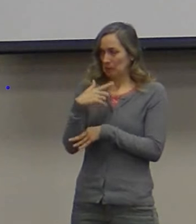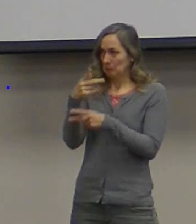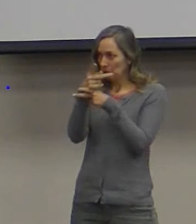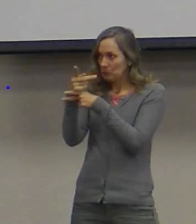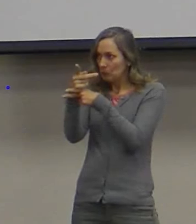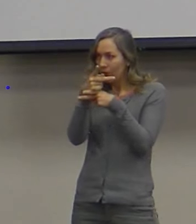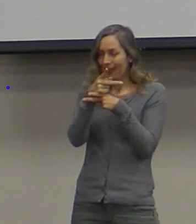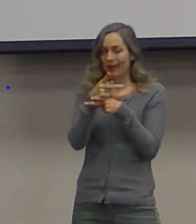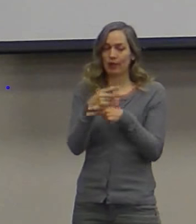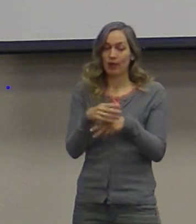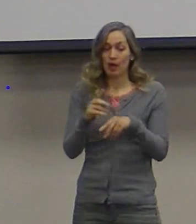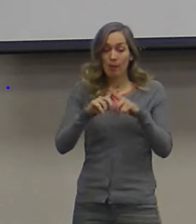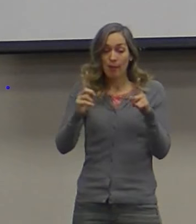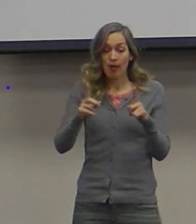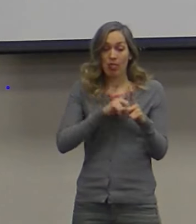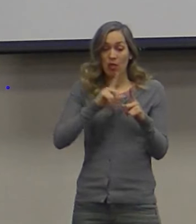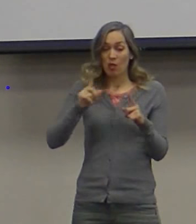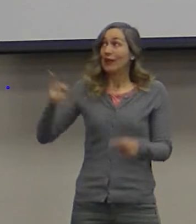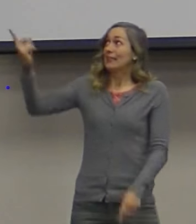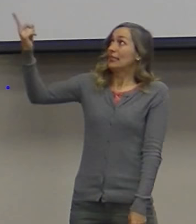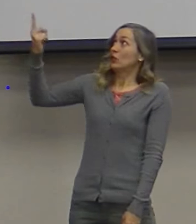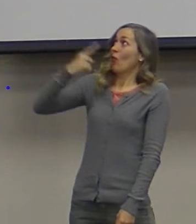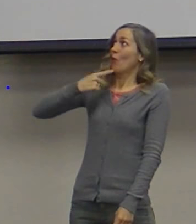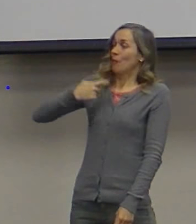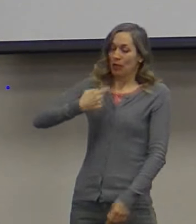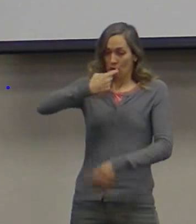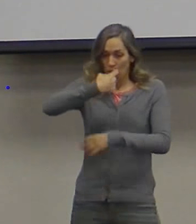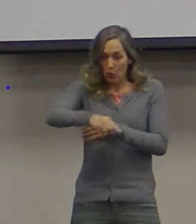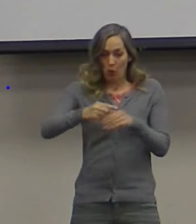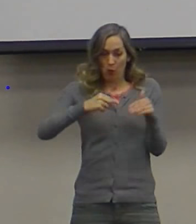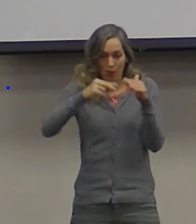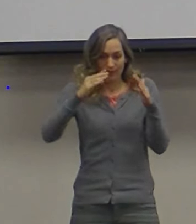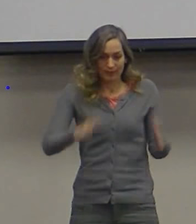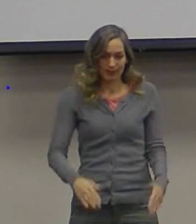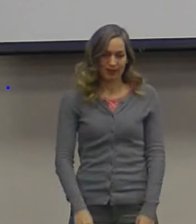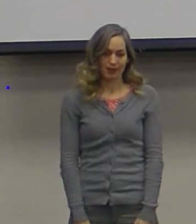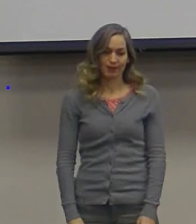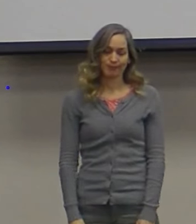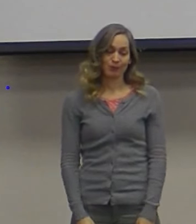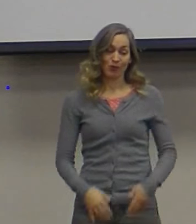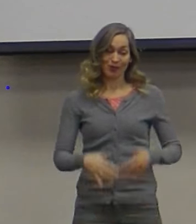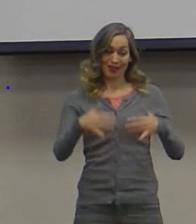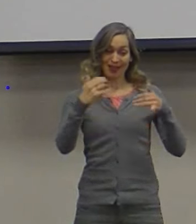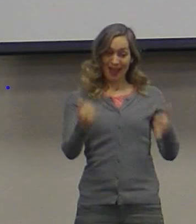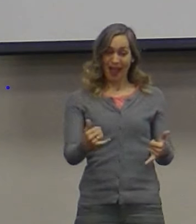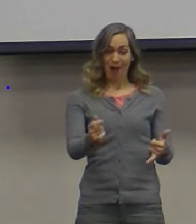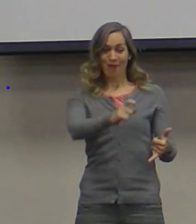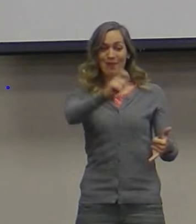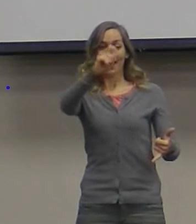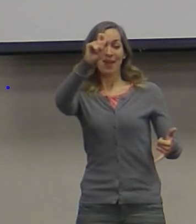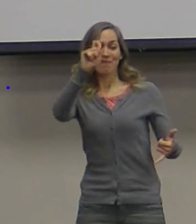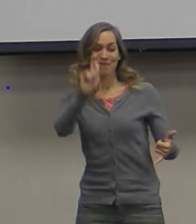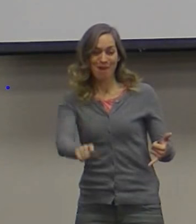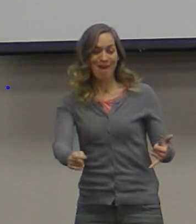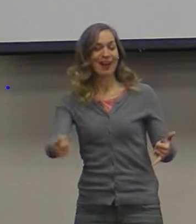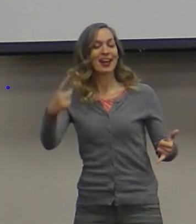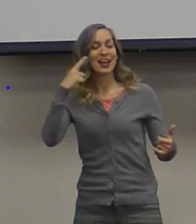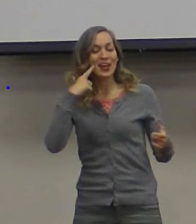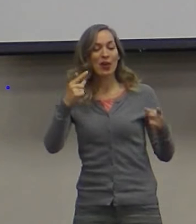Israel. Now, therefore, hear the word of the Lord.'" Oh, I love that. I love that so much.